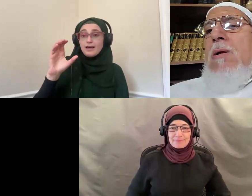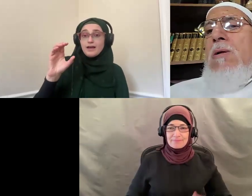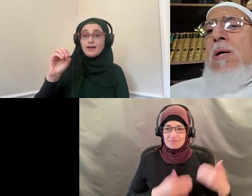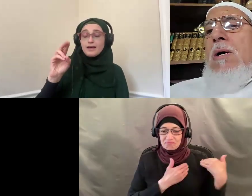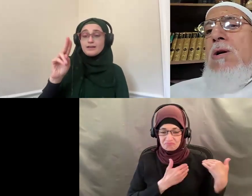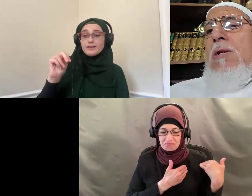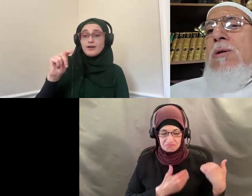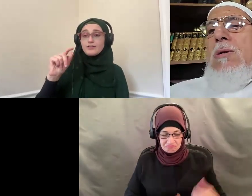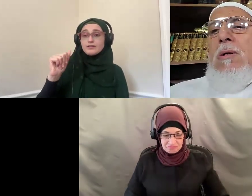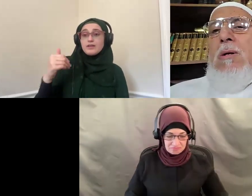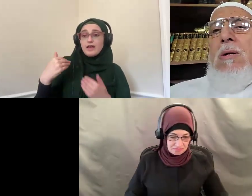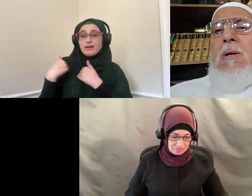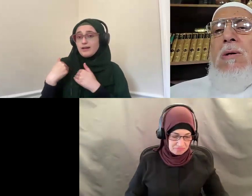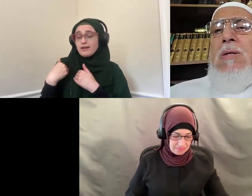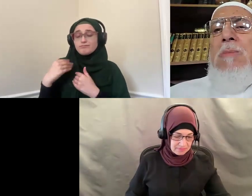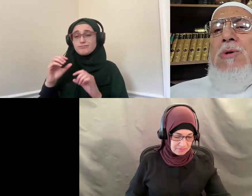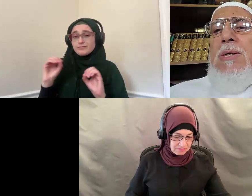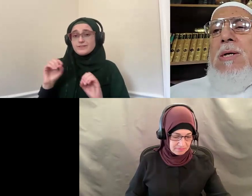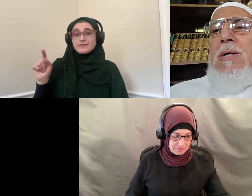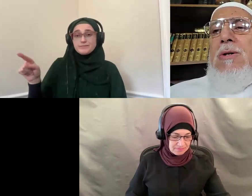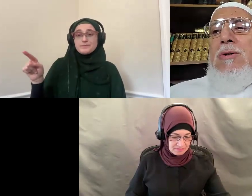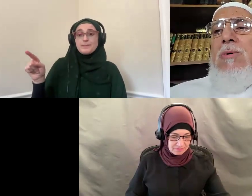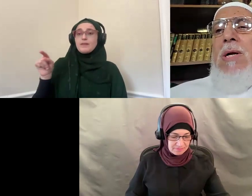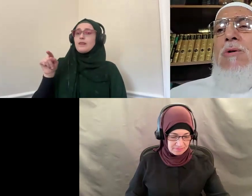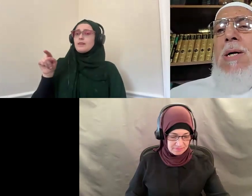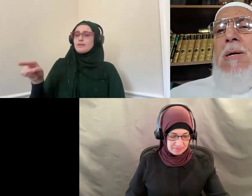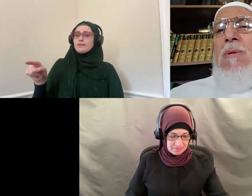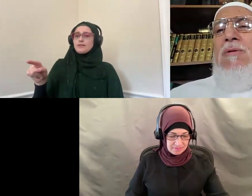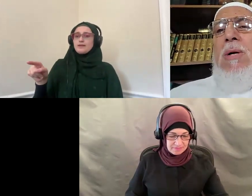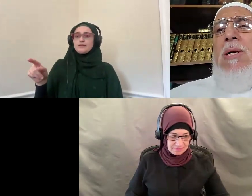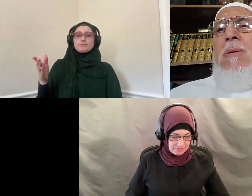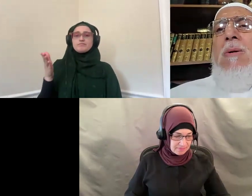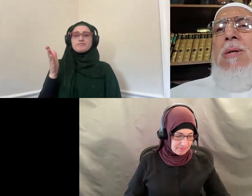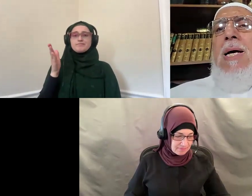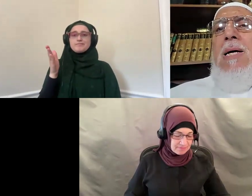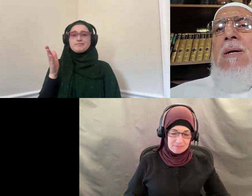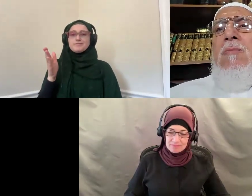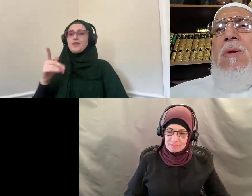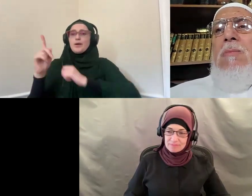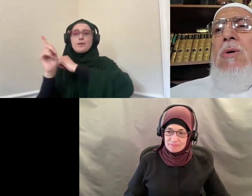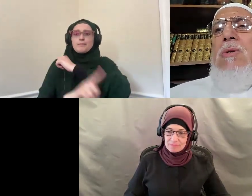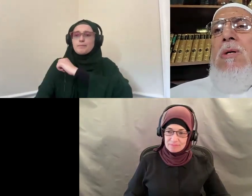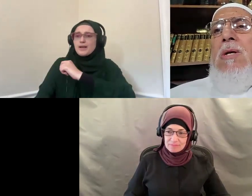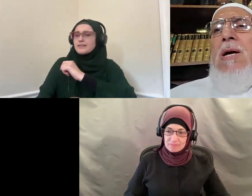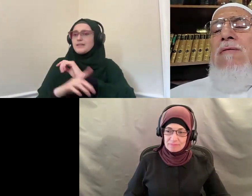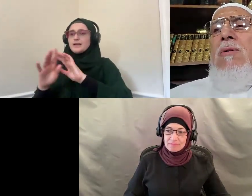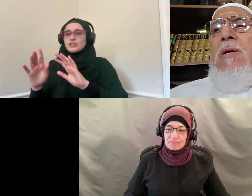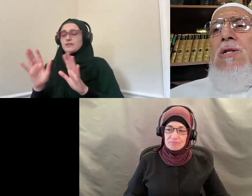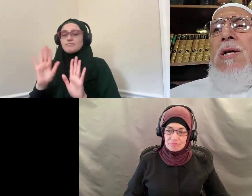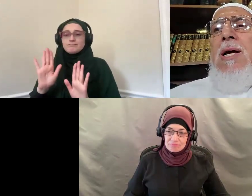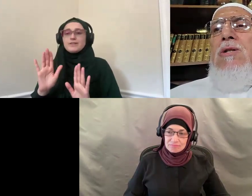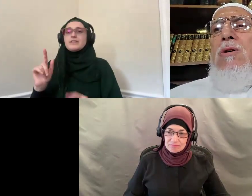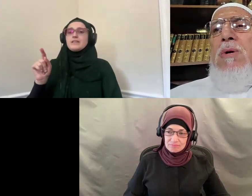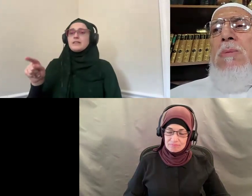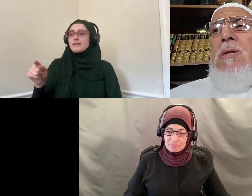and they are not subject to reckoning before Allah subhanahu wa ta'ala, because they have not